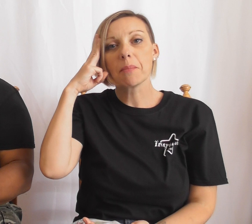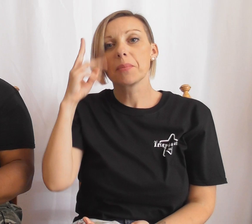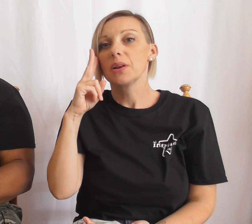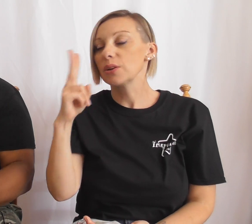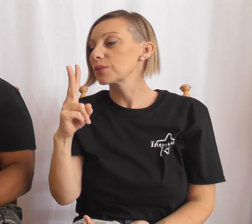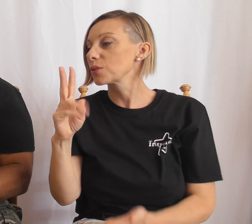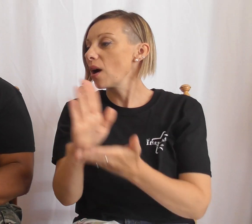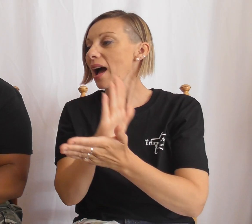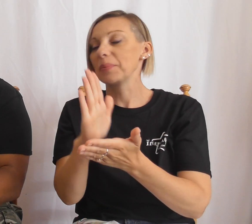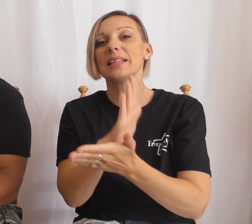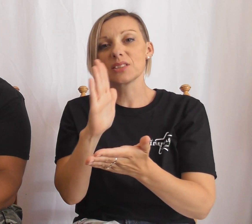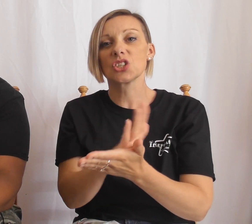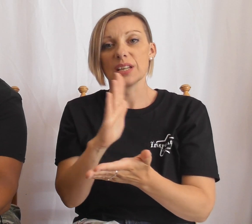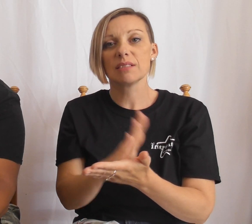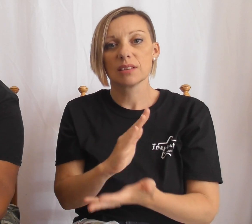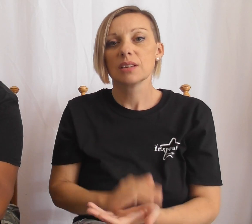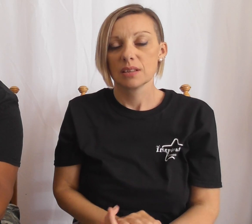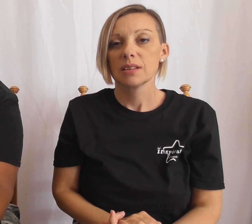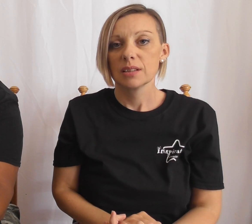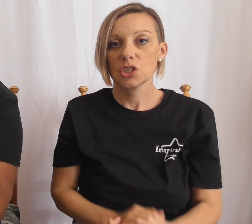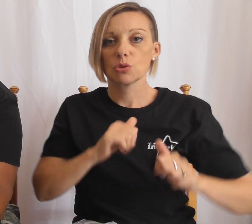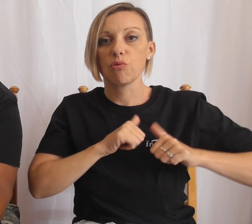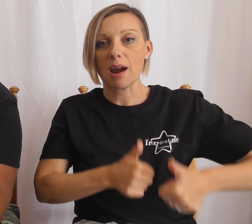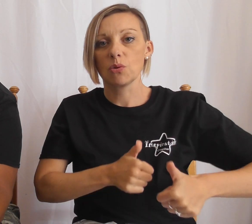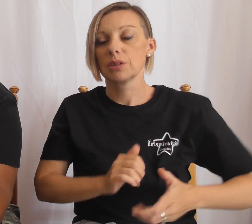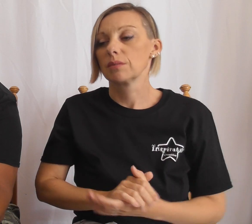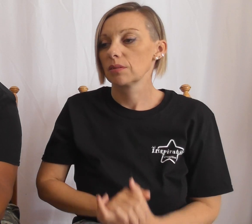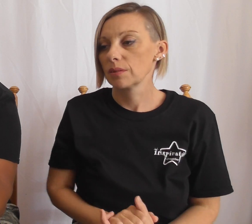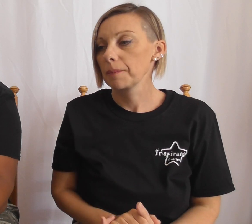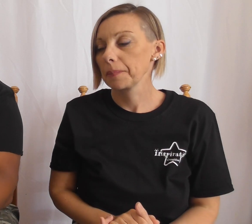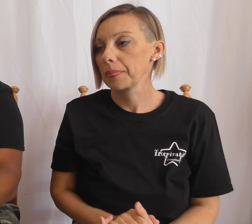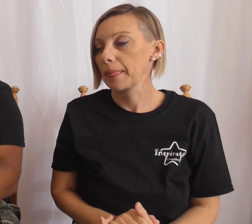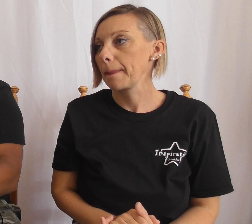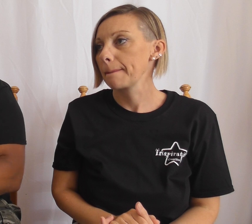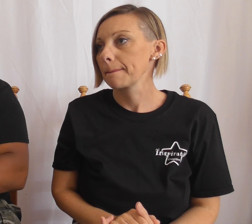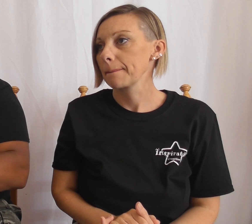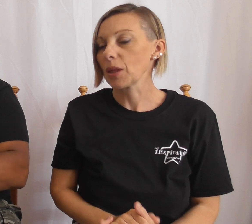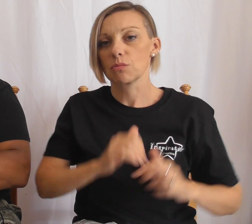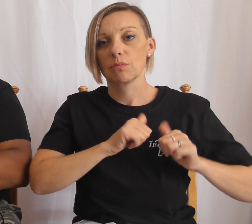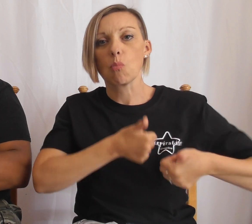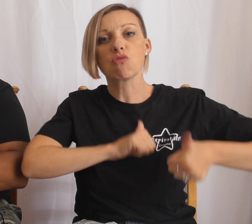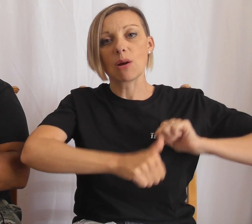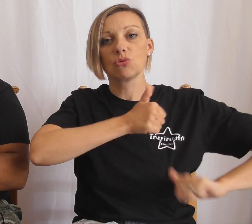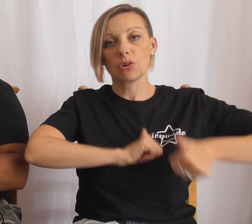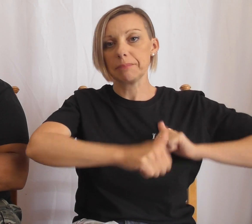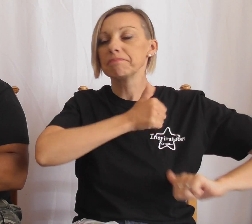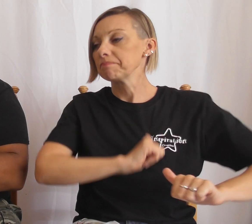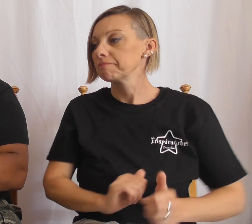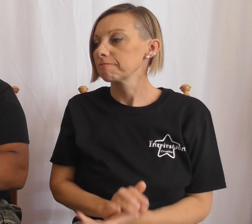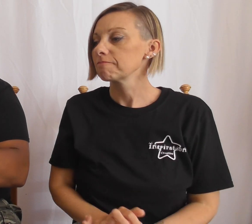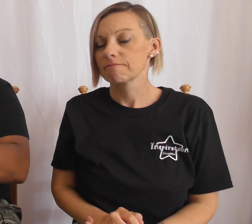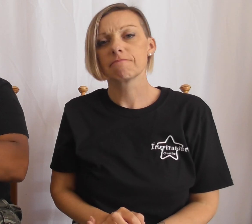His mum looks quite happy, she looks very happy. She looks proud. She's gone, nah, George looks really nice, I'm